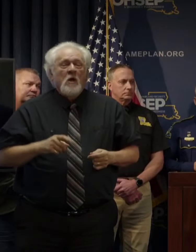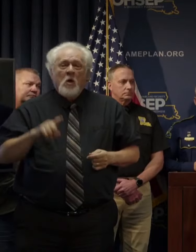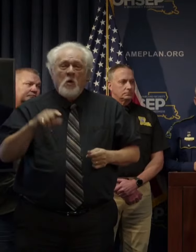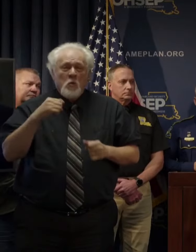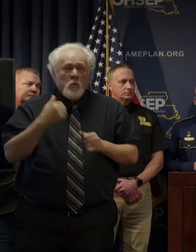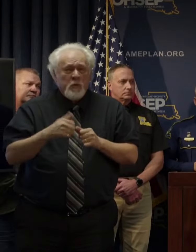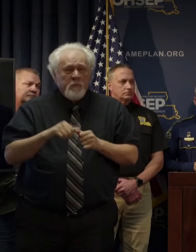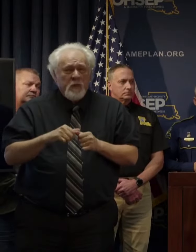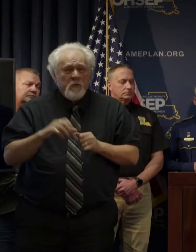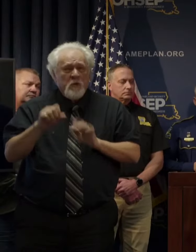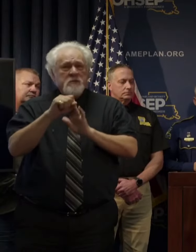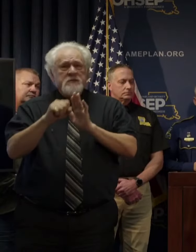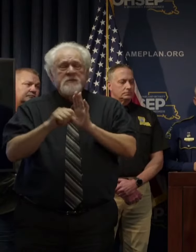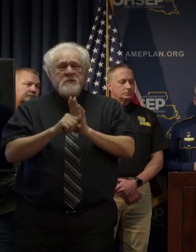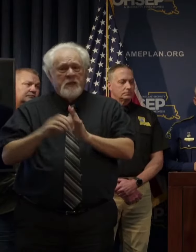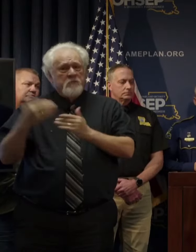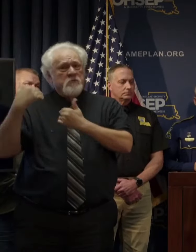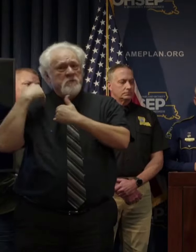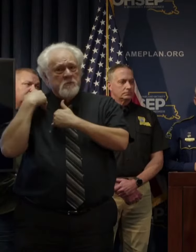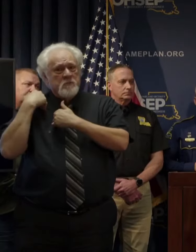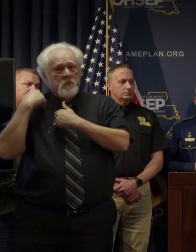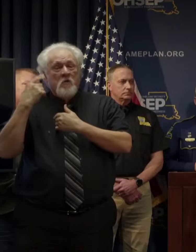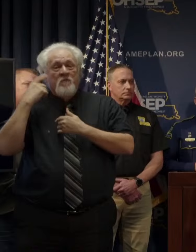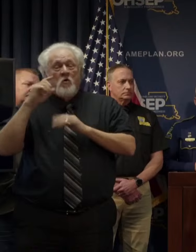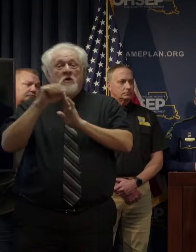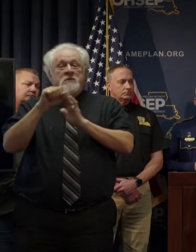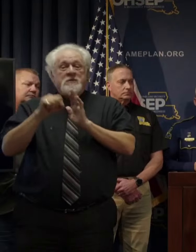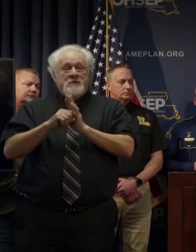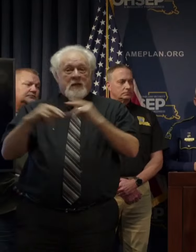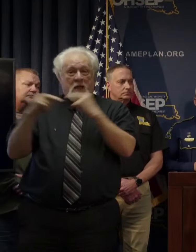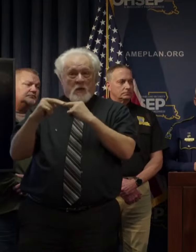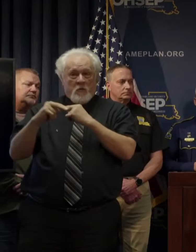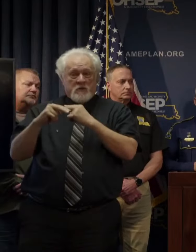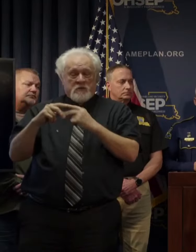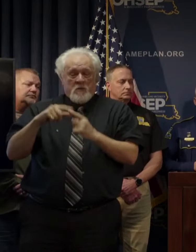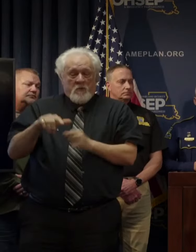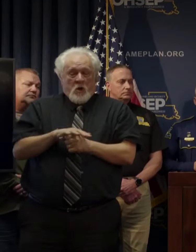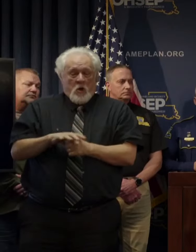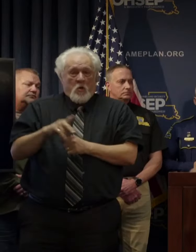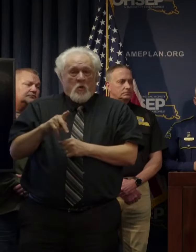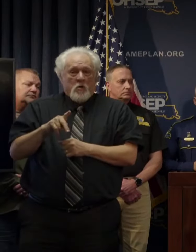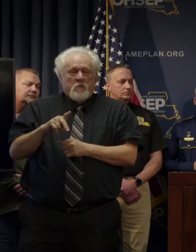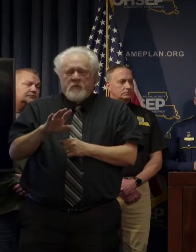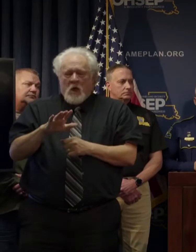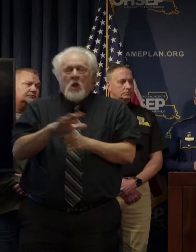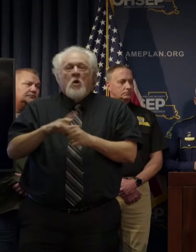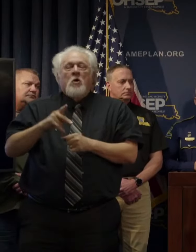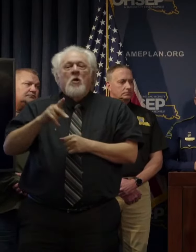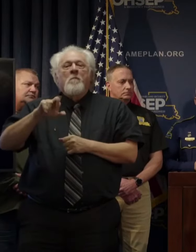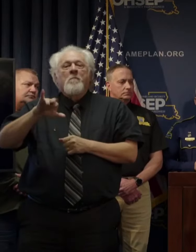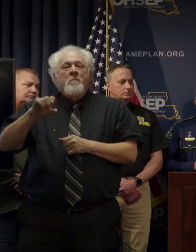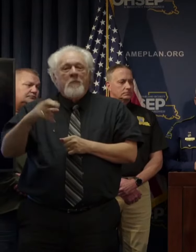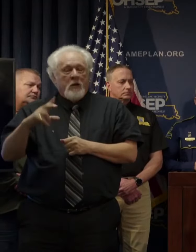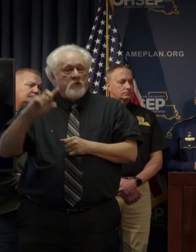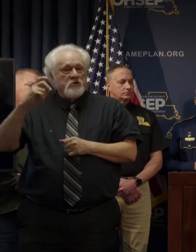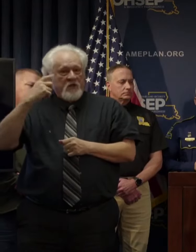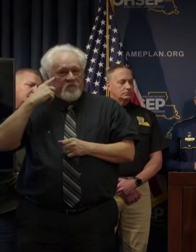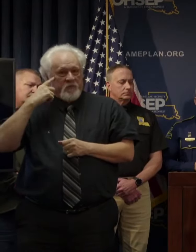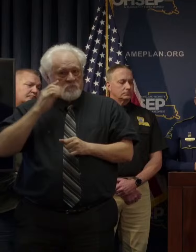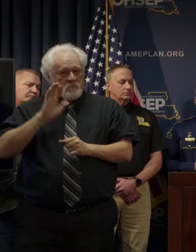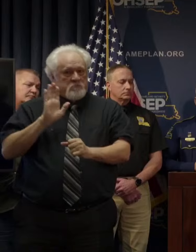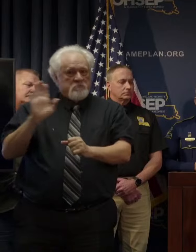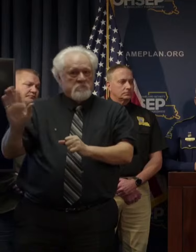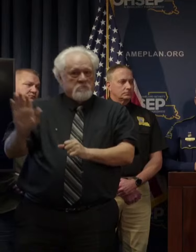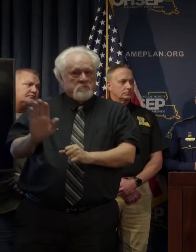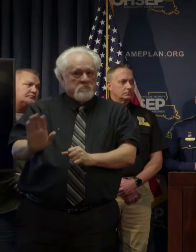Remember that the state is responsible for state highways, but local and our local parish governments